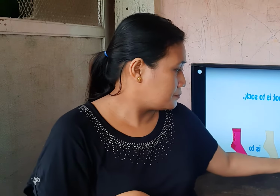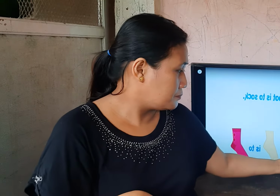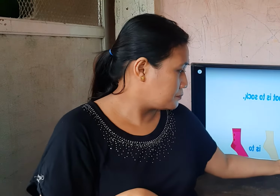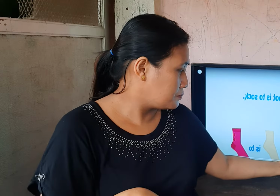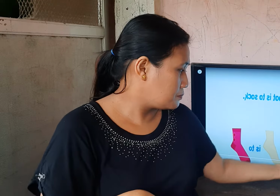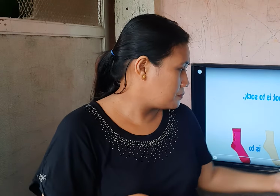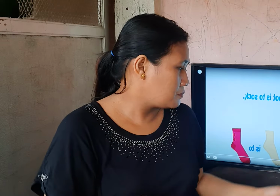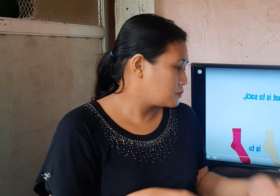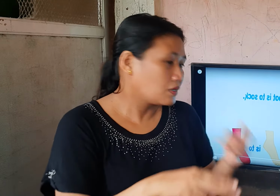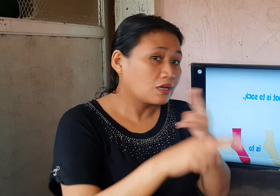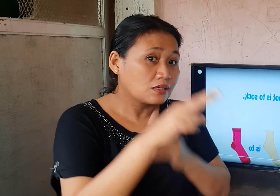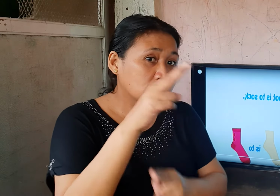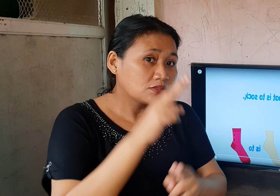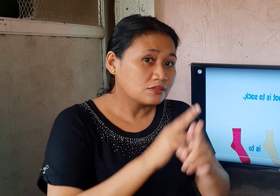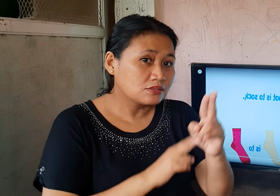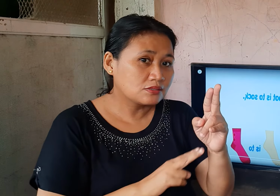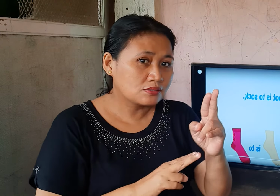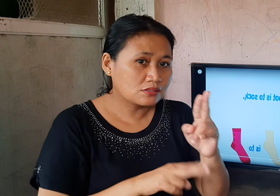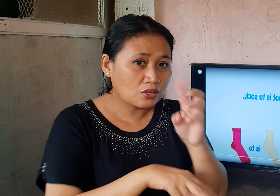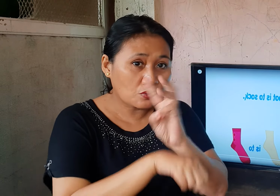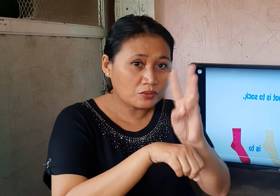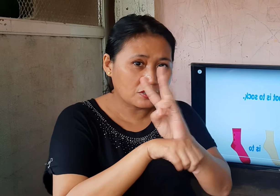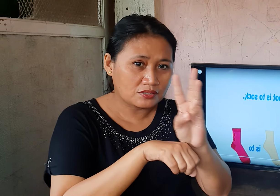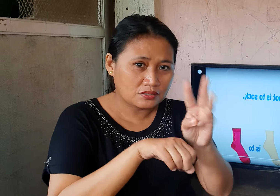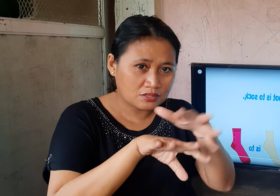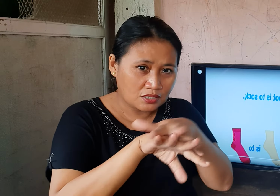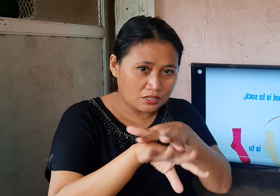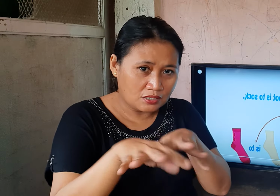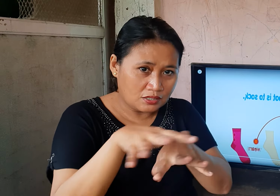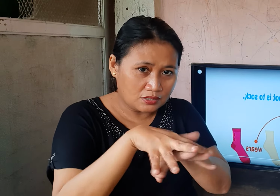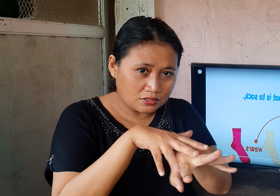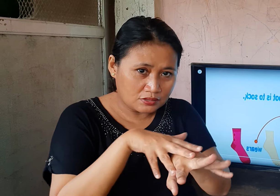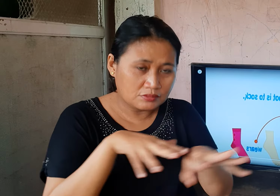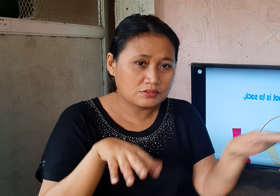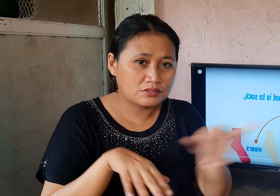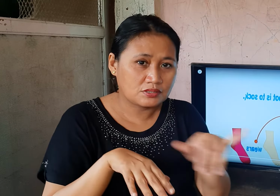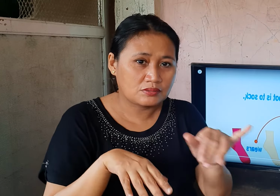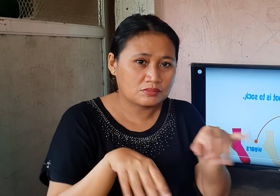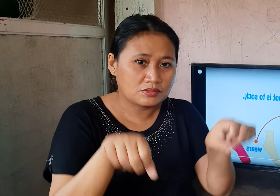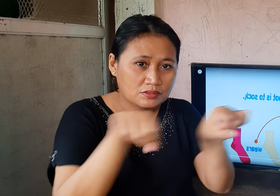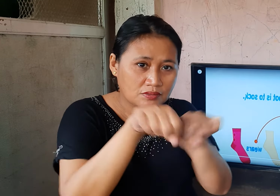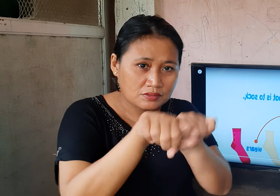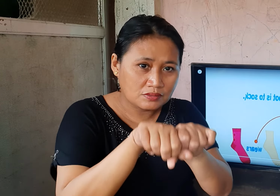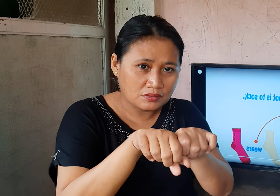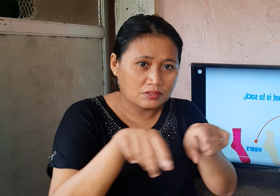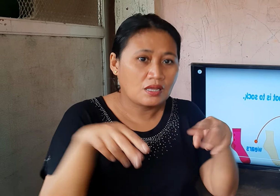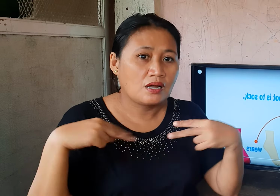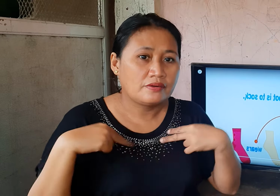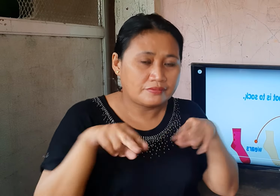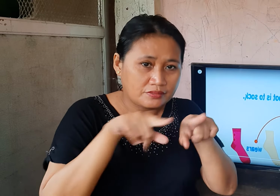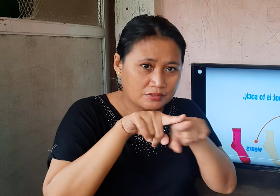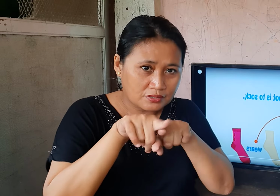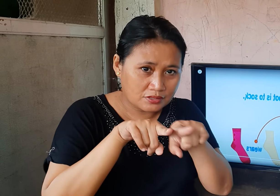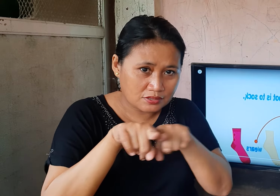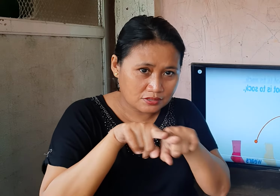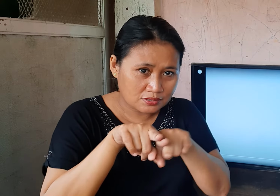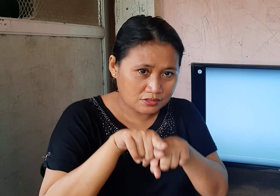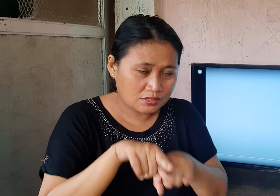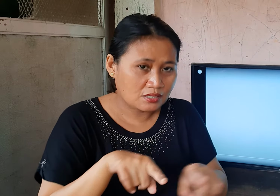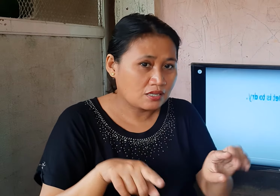this. A hand wears a glove the same way a foot wears a sock. See how that works? Here's another one.